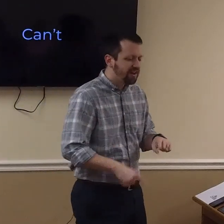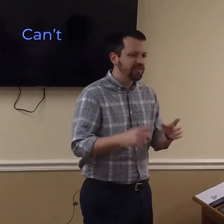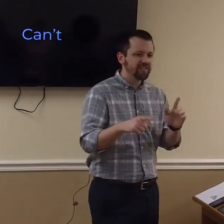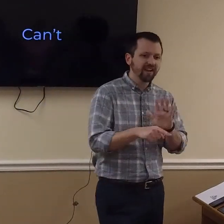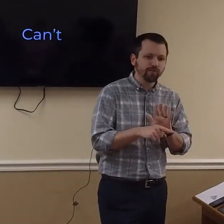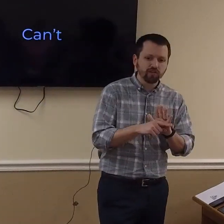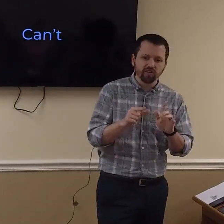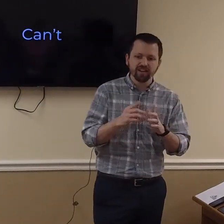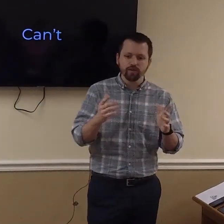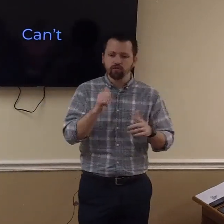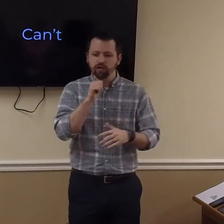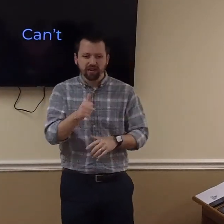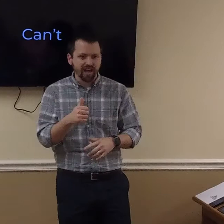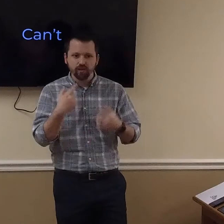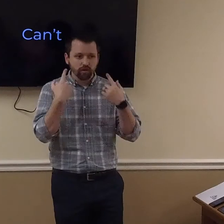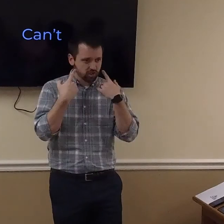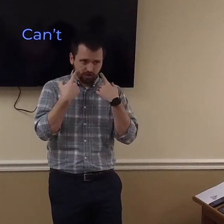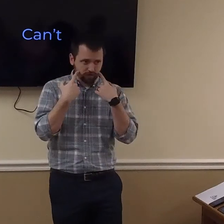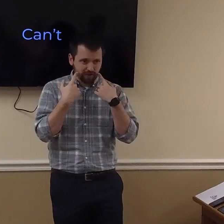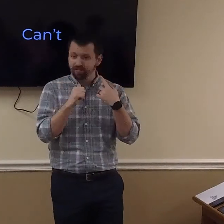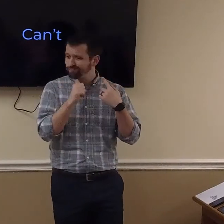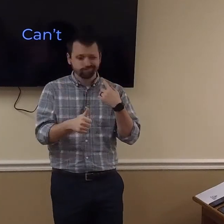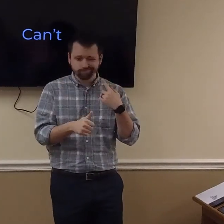Now these negative words a lot of times too, like with not, you want to show that with your face.